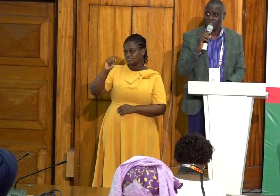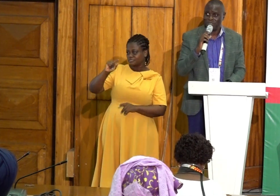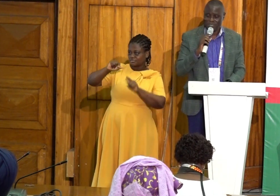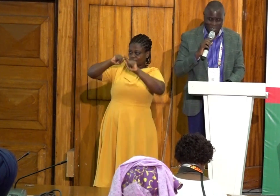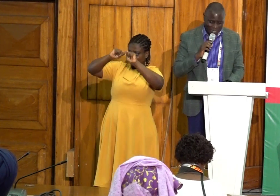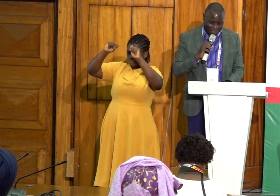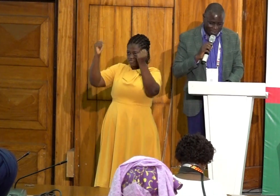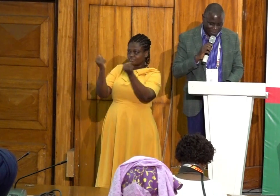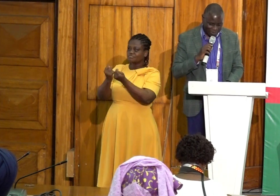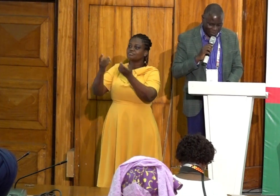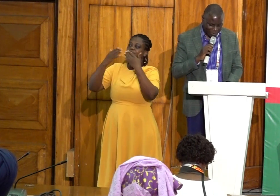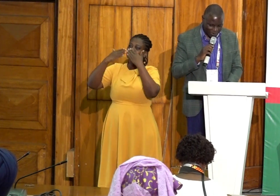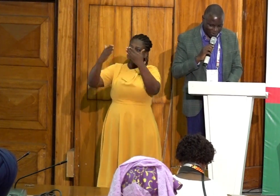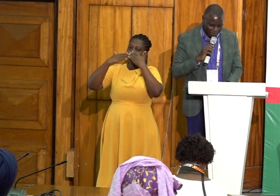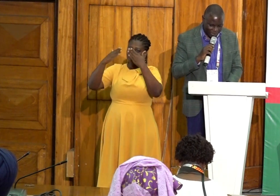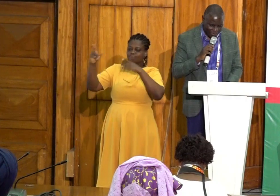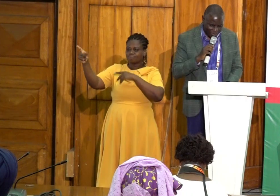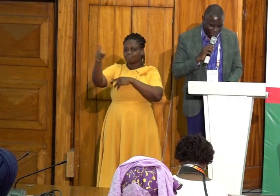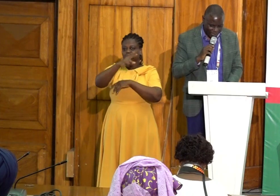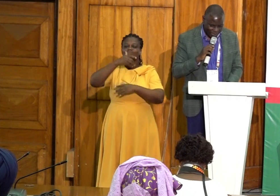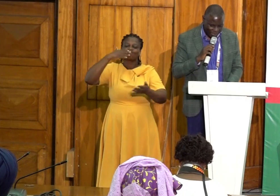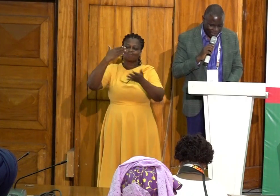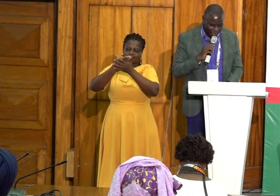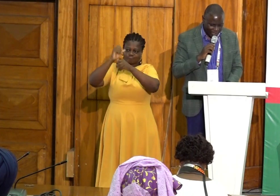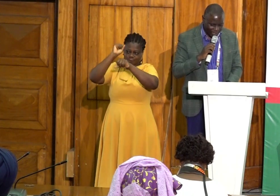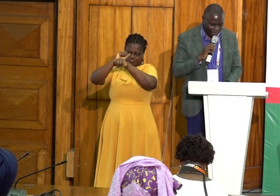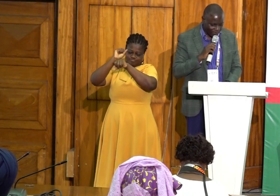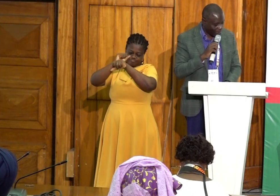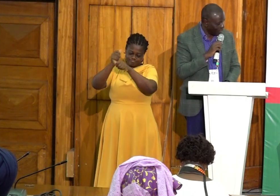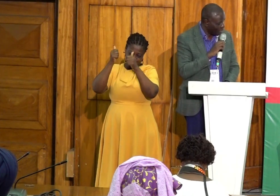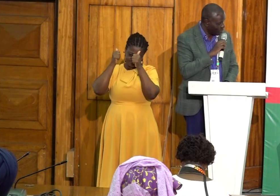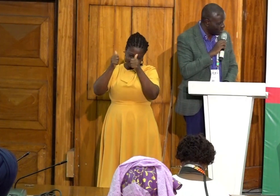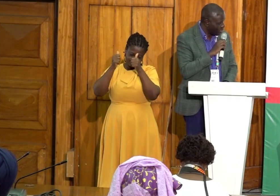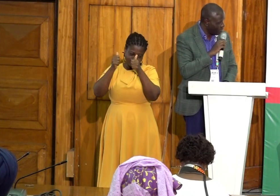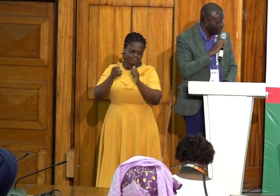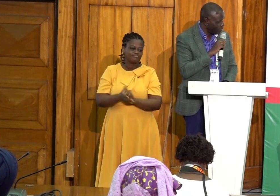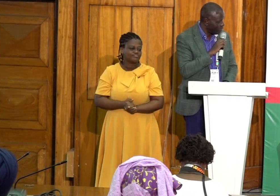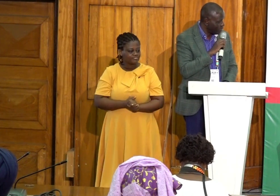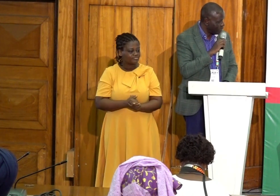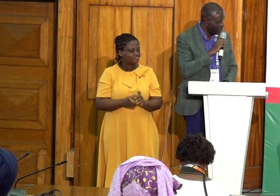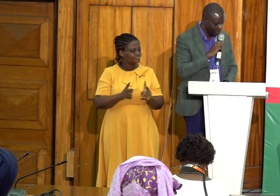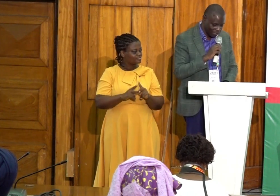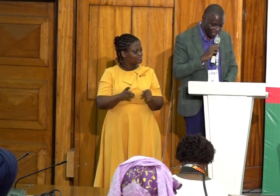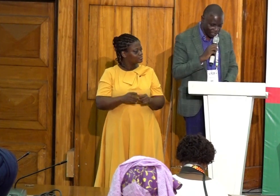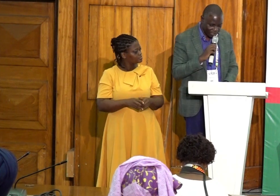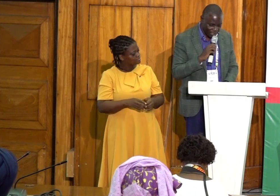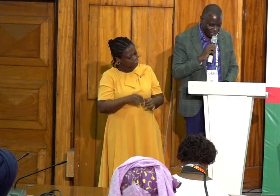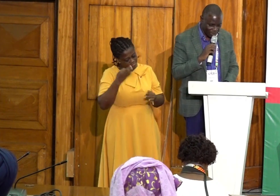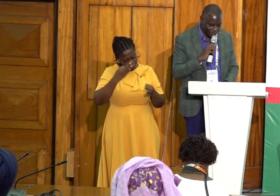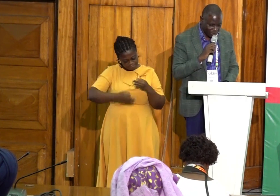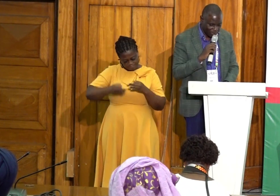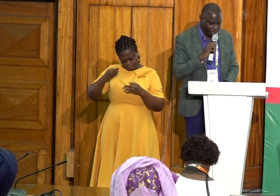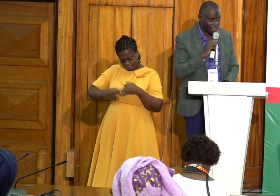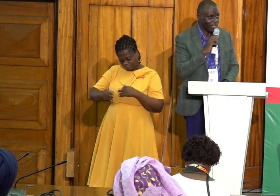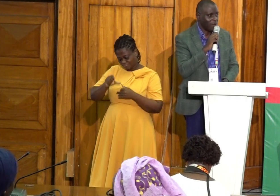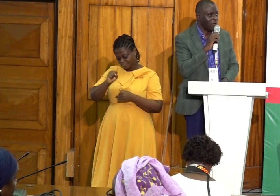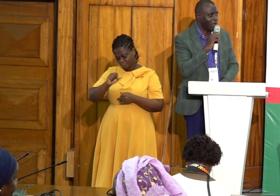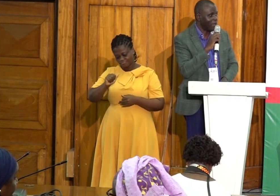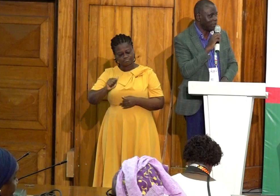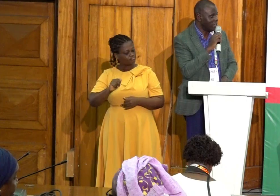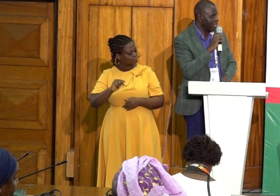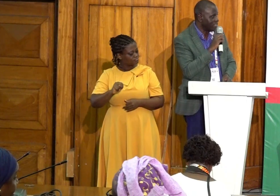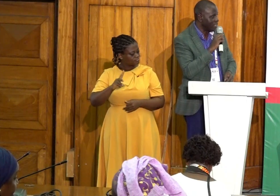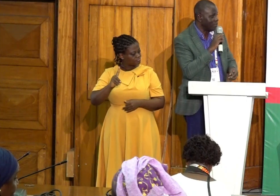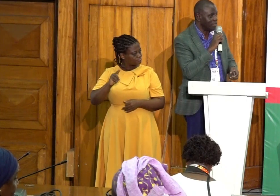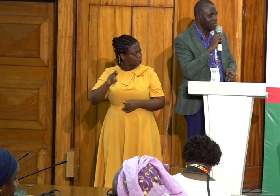through. It has been a good delivery. And finally to Sandra for doing an excellent job. Now